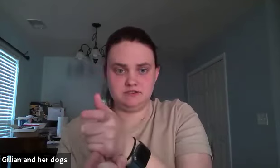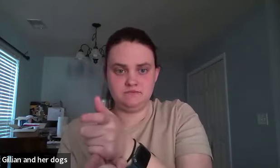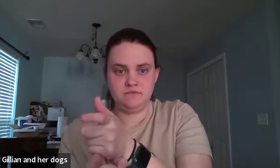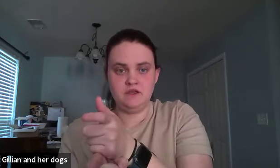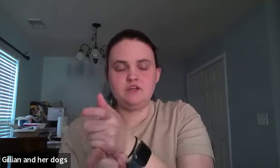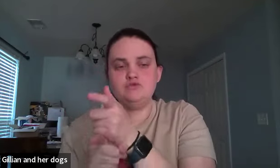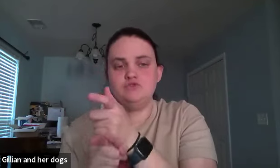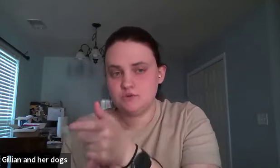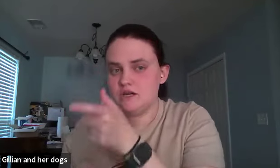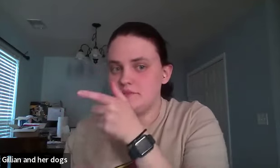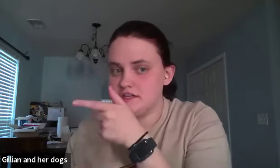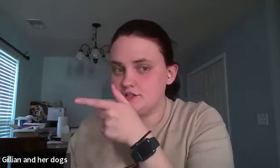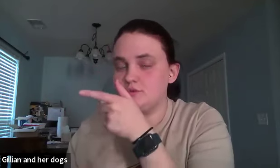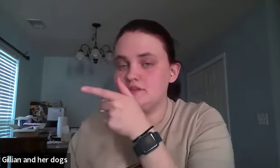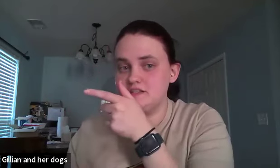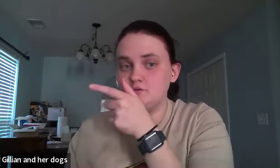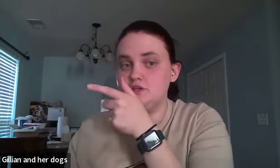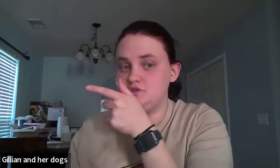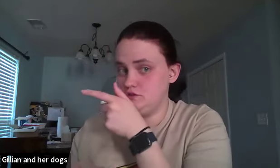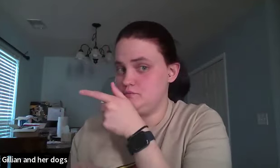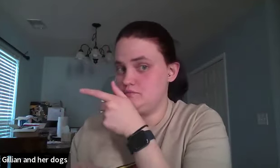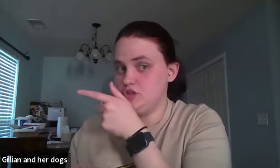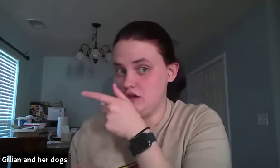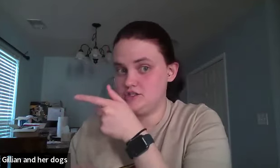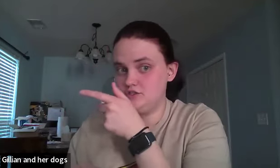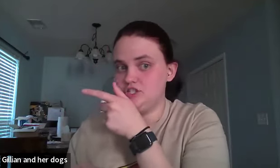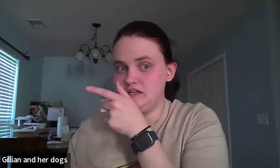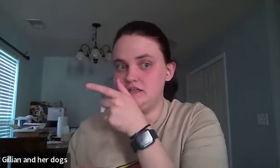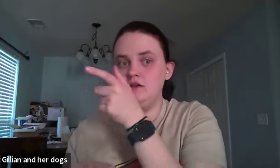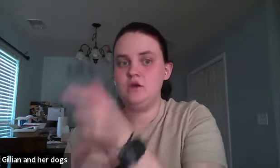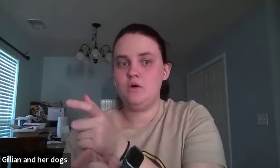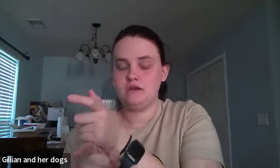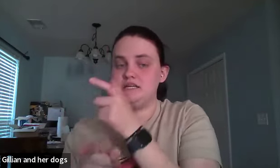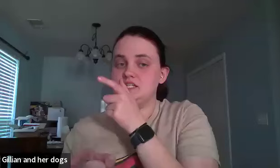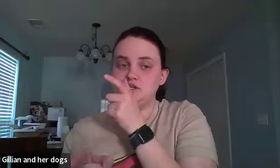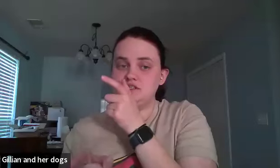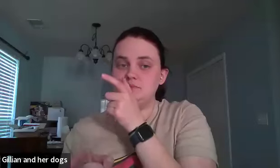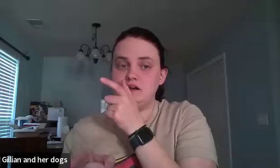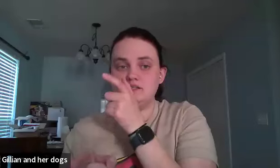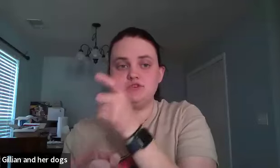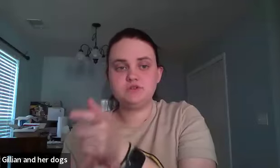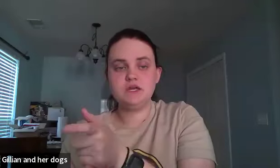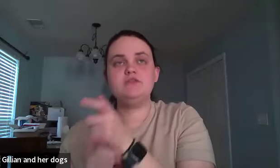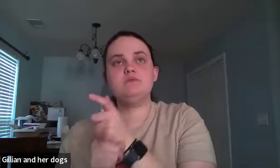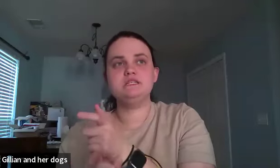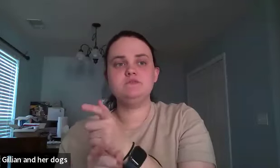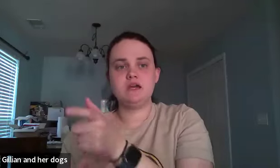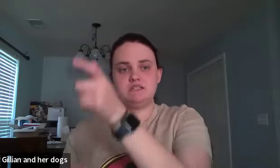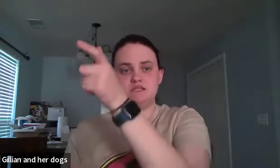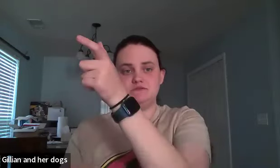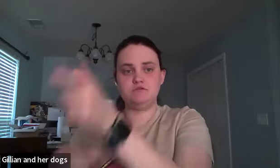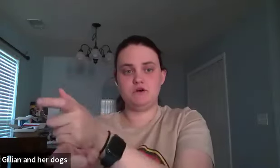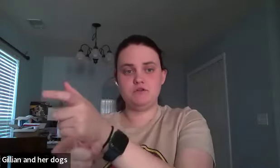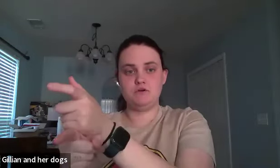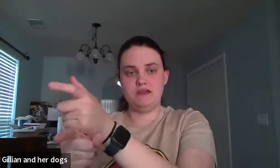sister. You do want to make sure with this one, you do touch your chin or get as close as possible to it. And the reason for that is because if you're farther away